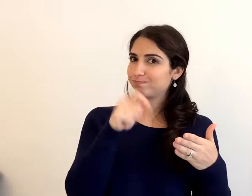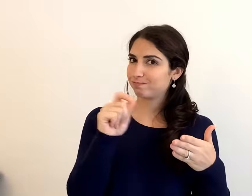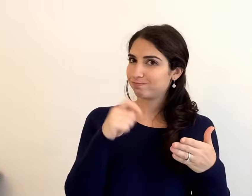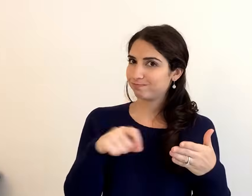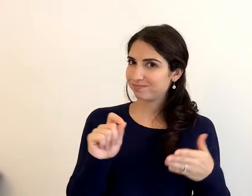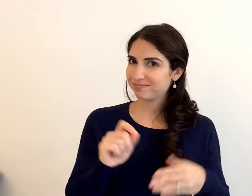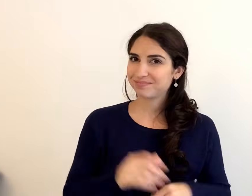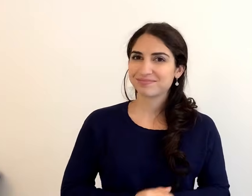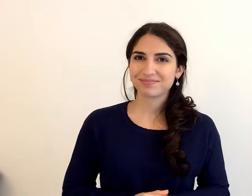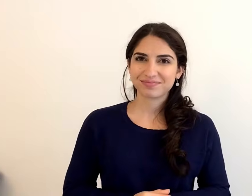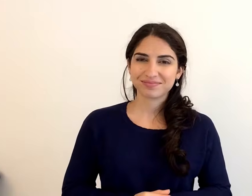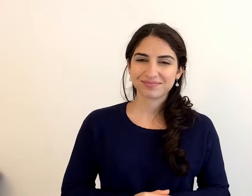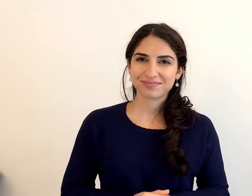You'll find the answers, you can check them off.